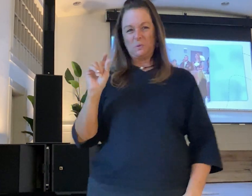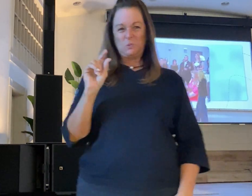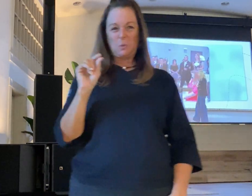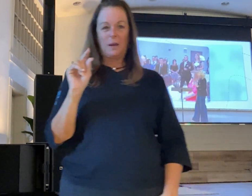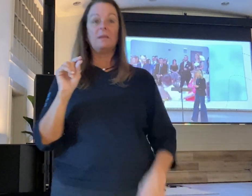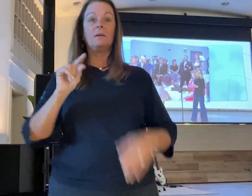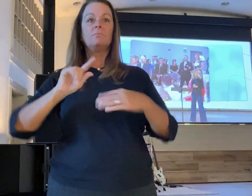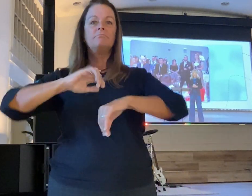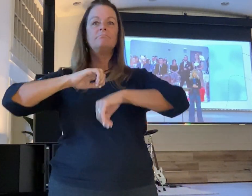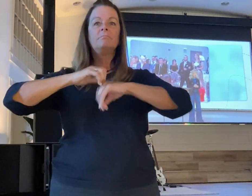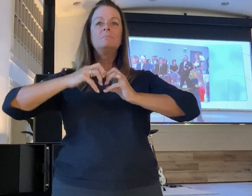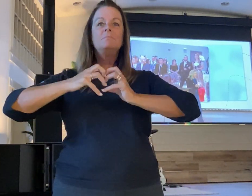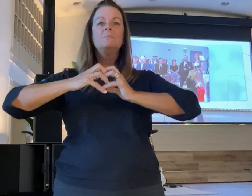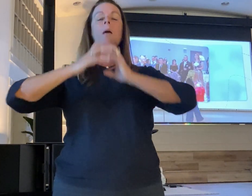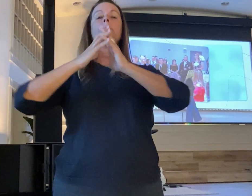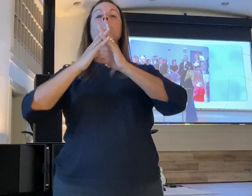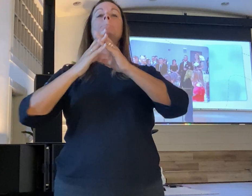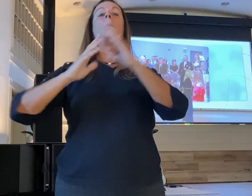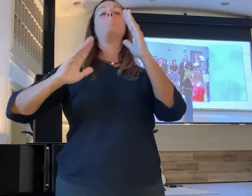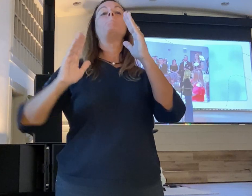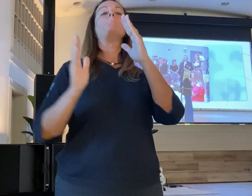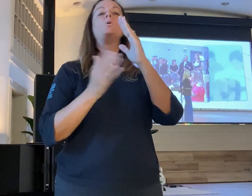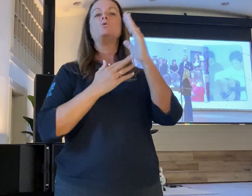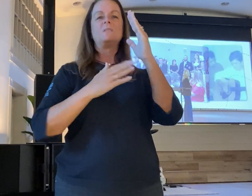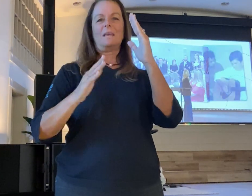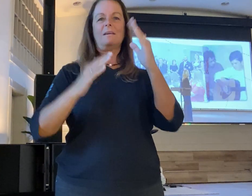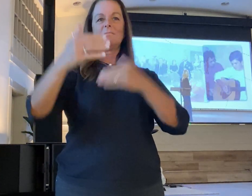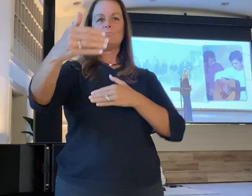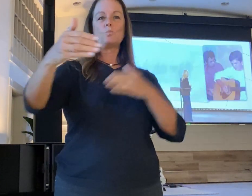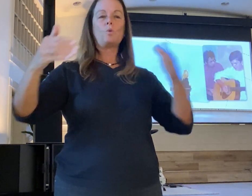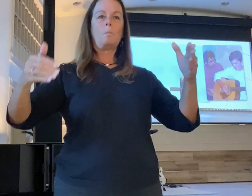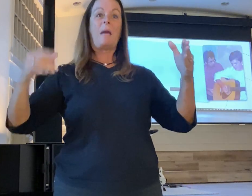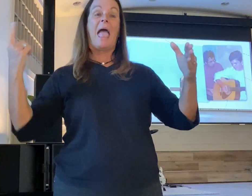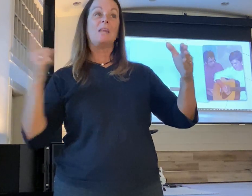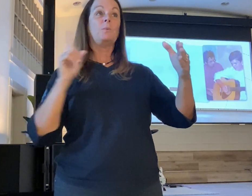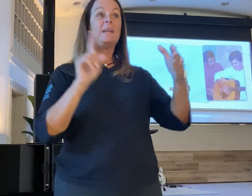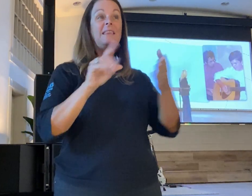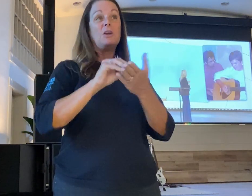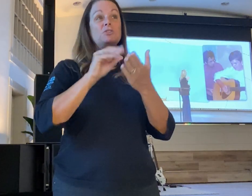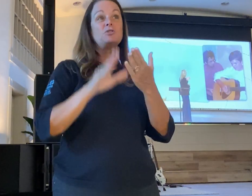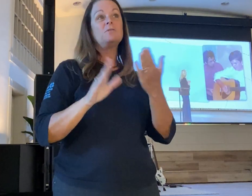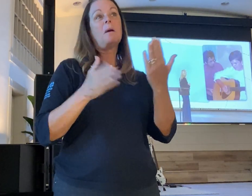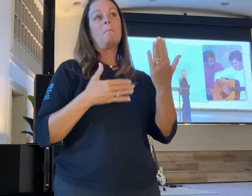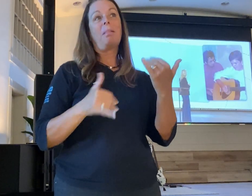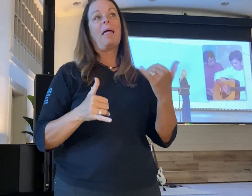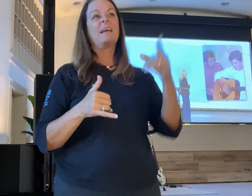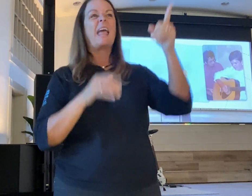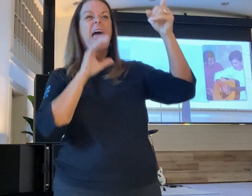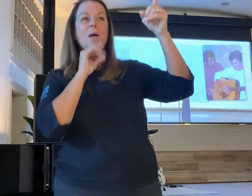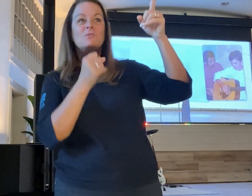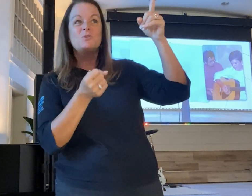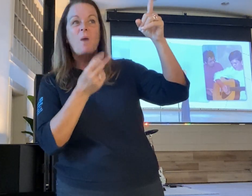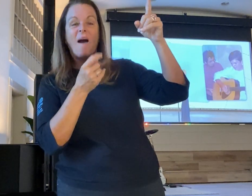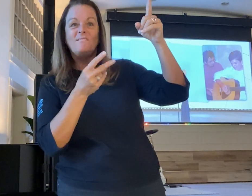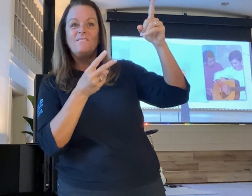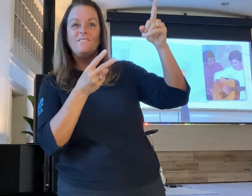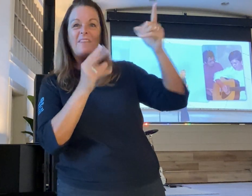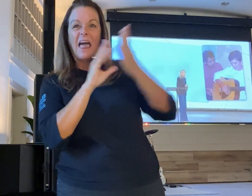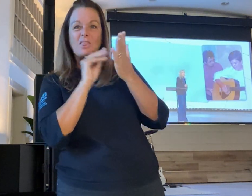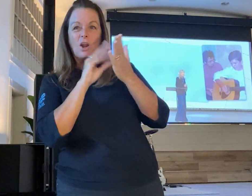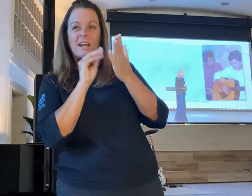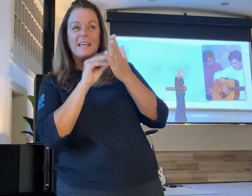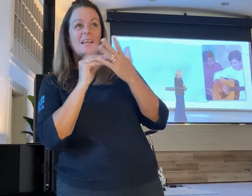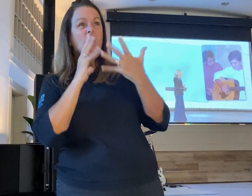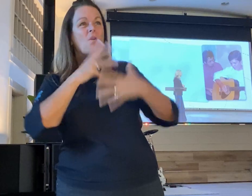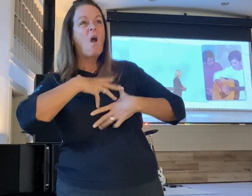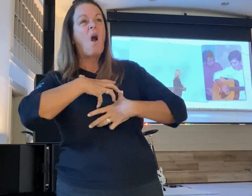he started a music studio called Zeta Studios, and Jefferson was one of his first students. Was this Jefferson when he was 12, and he was in